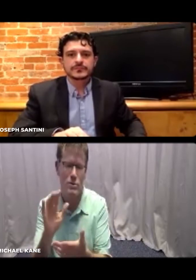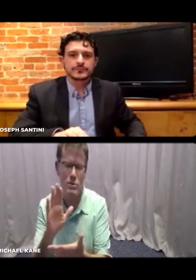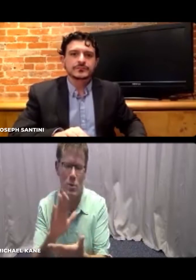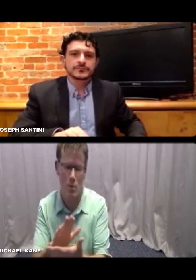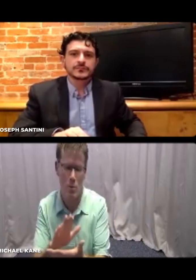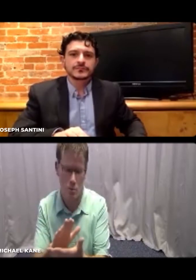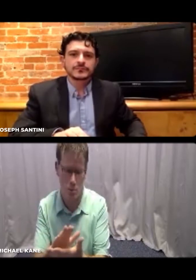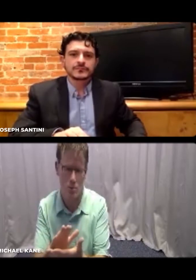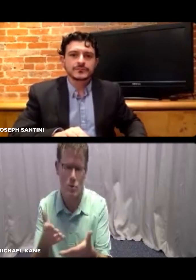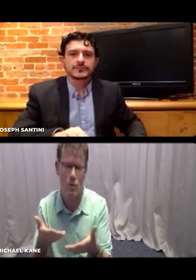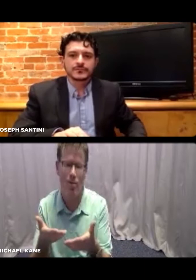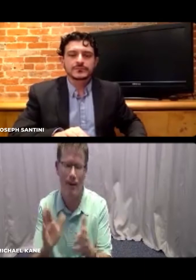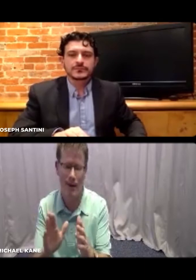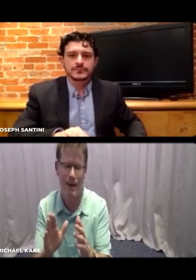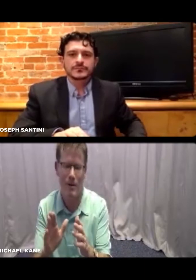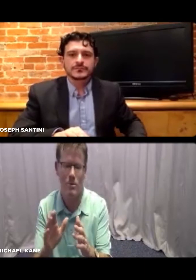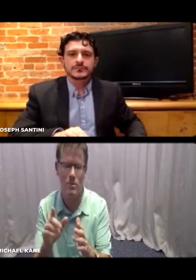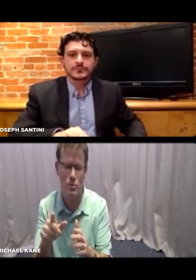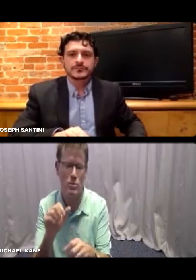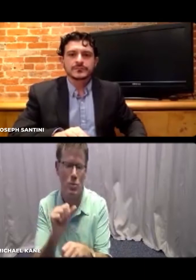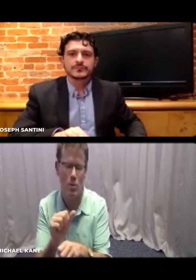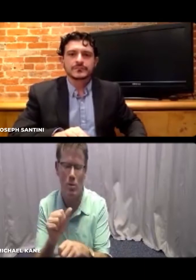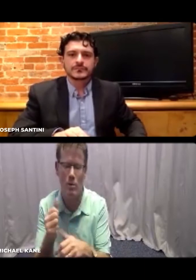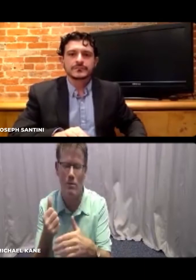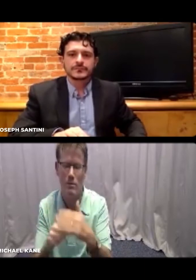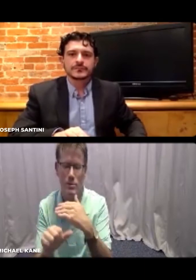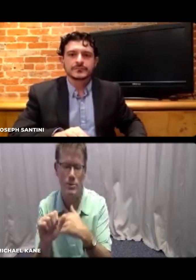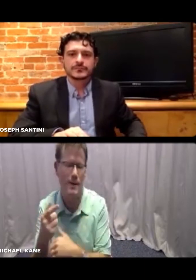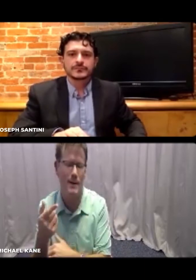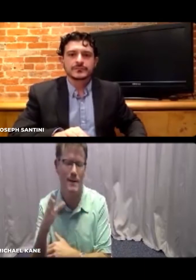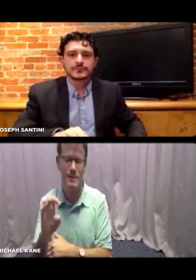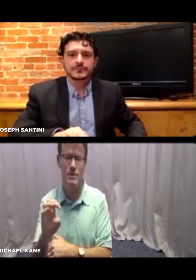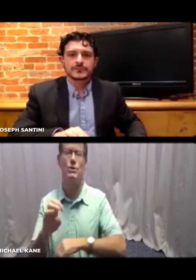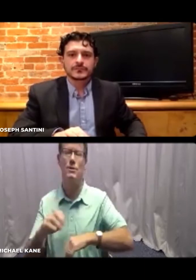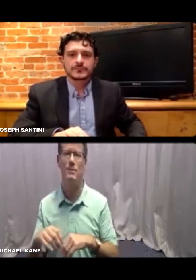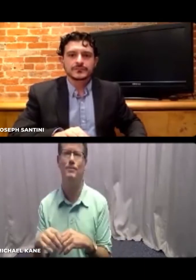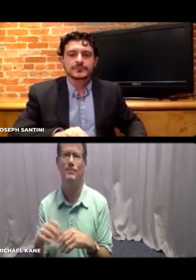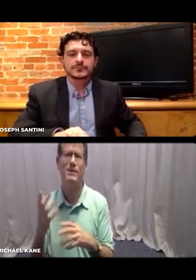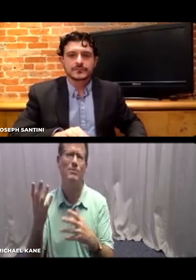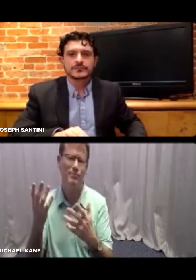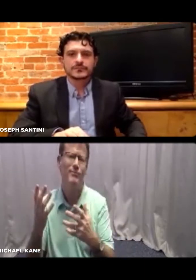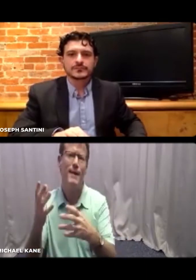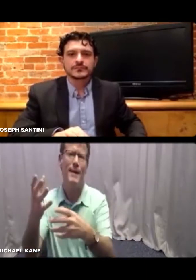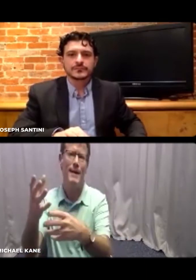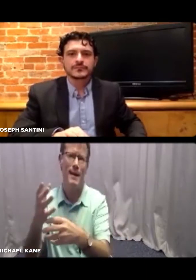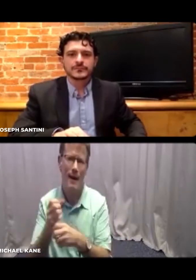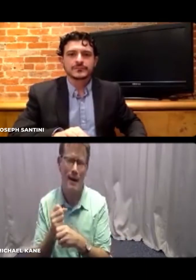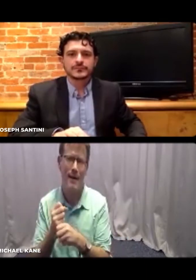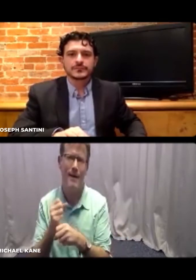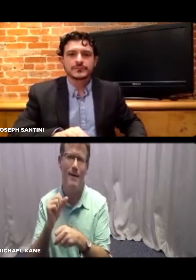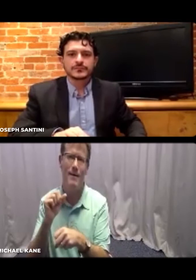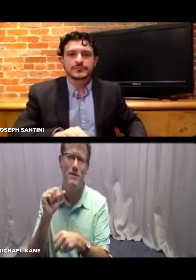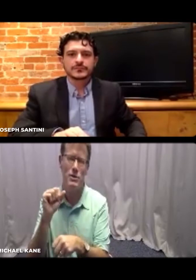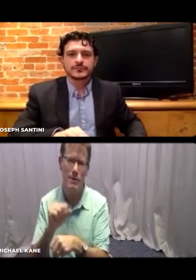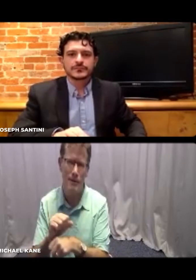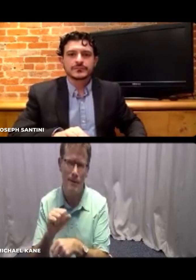really, I think that schools should afford the opportunity for students to work